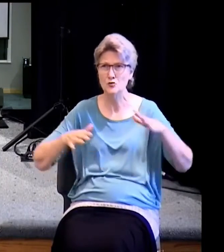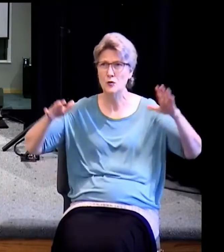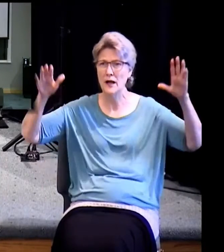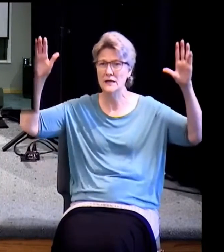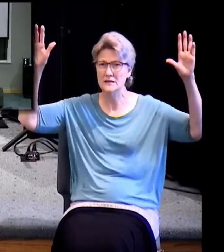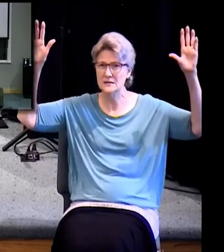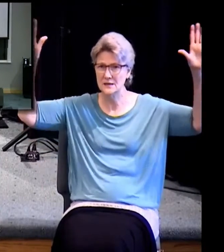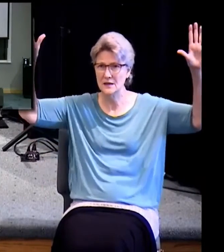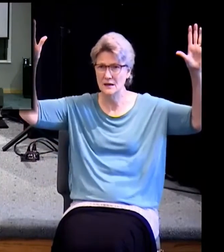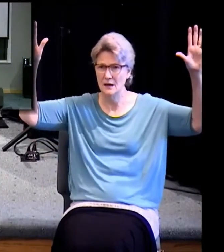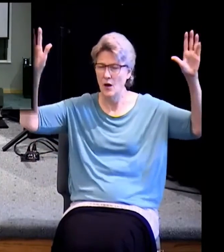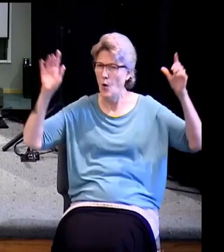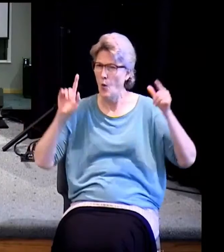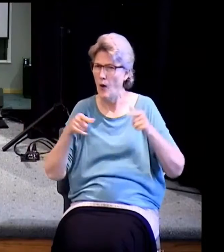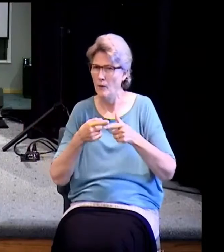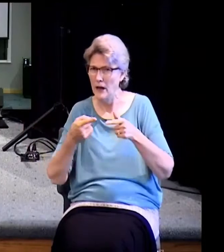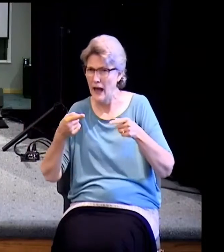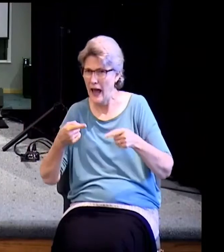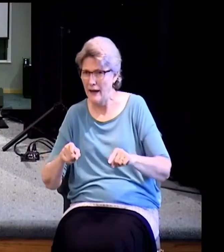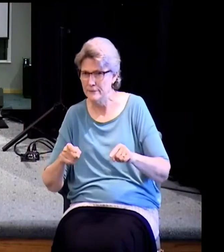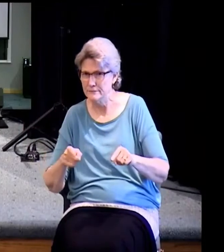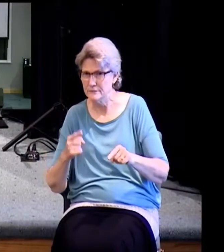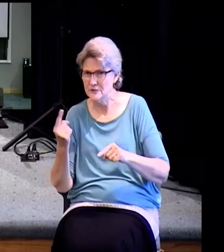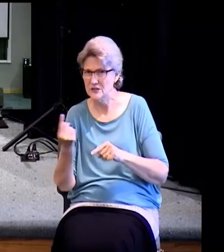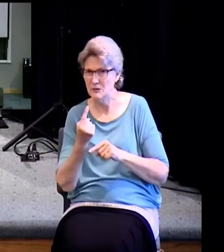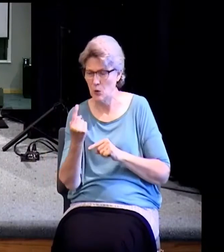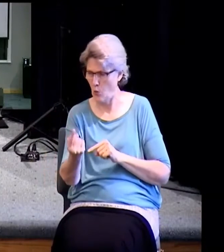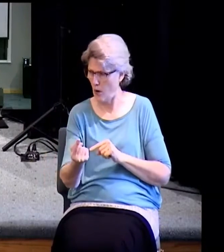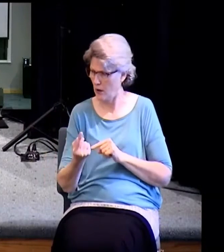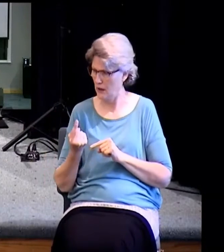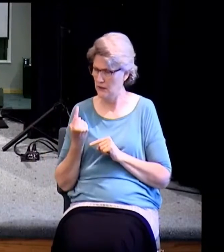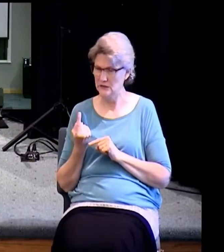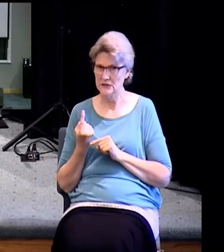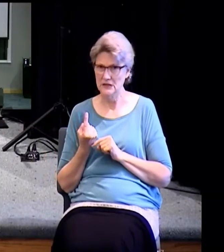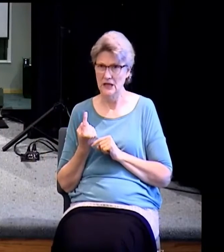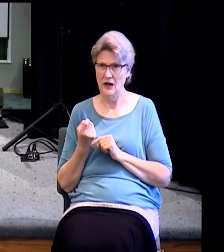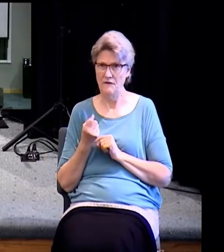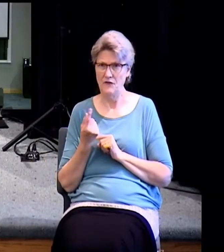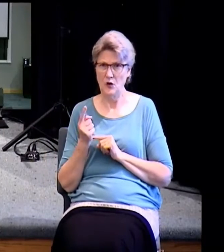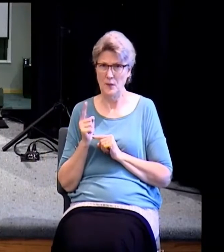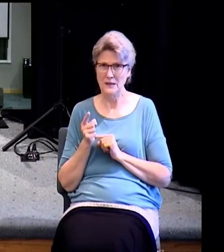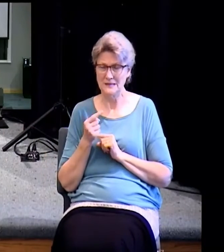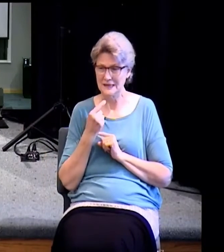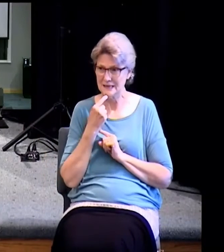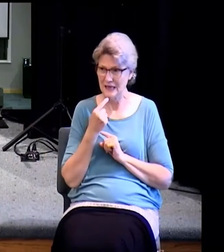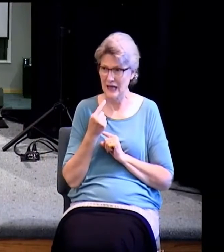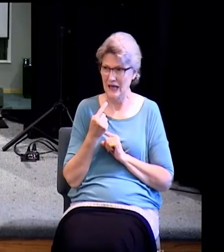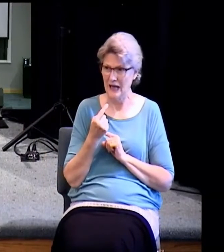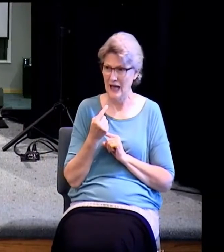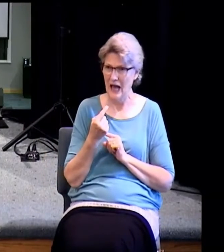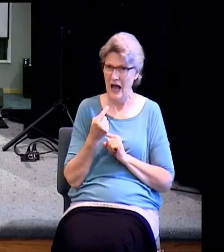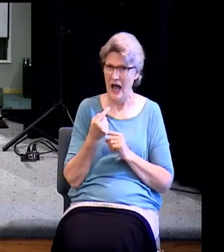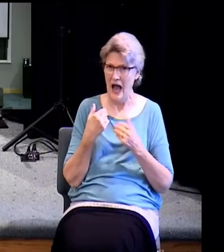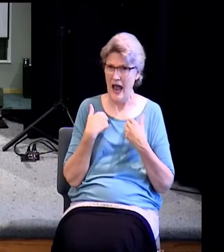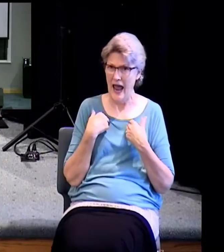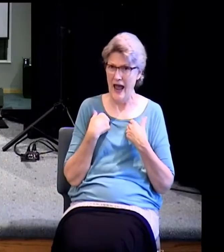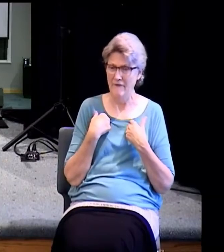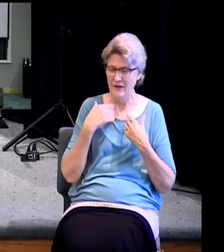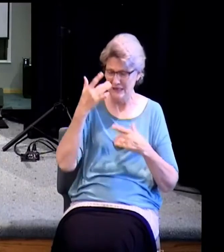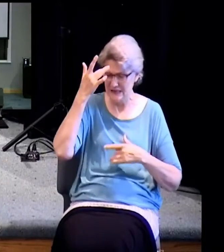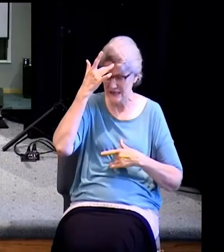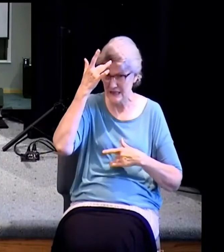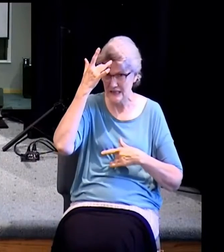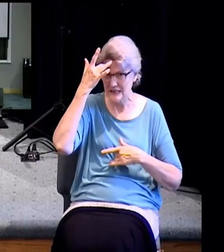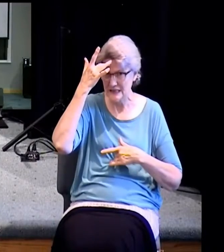What would happen if somebody would walk up here in just a few minutes and say, I have a disease